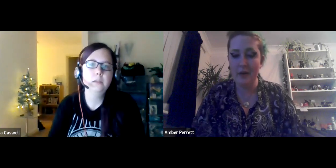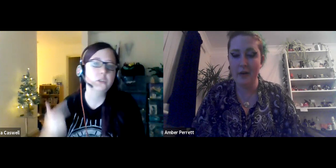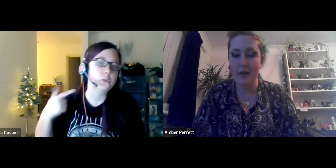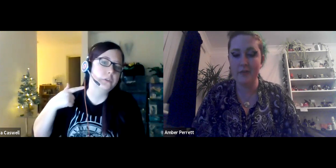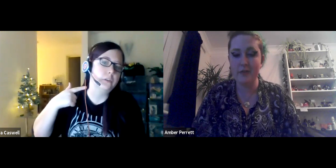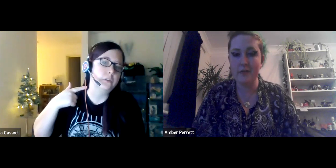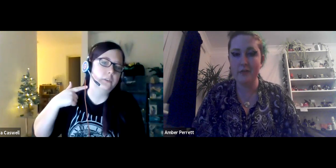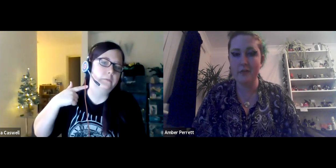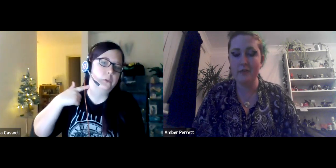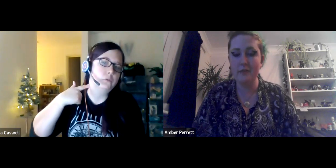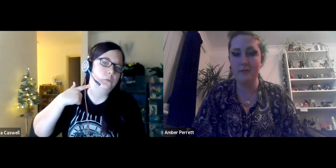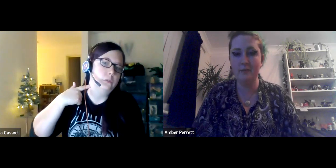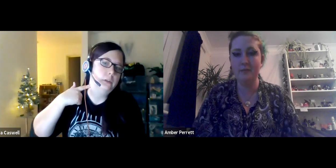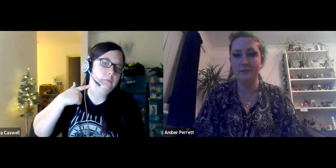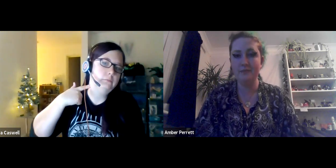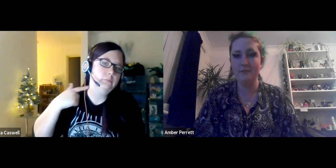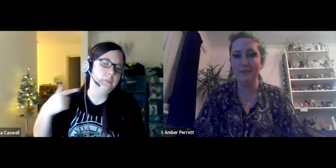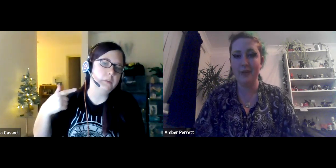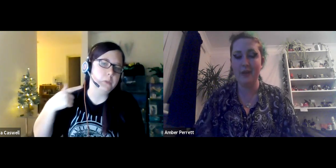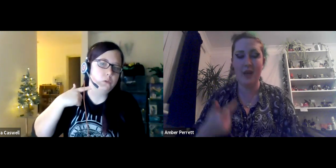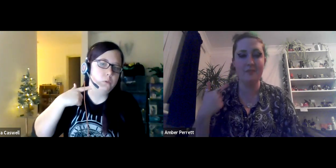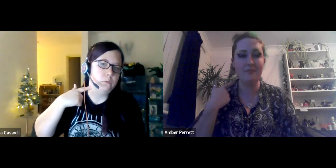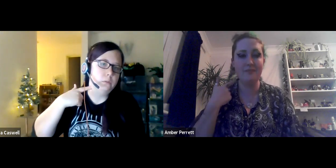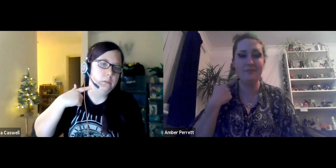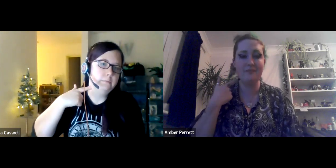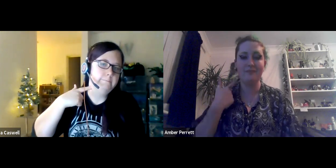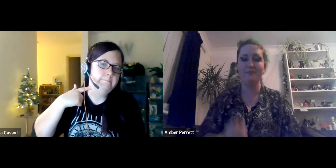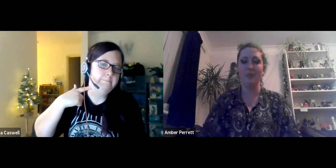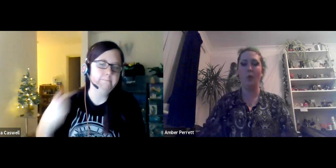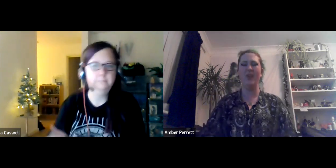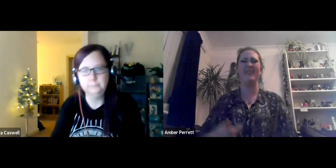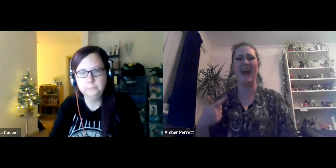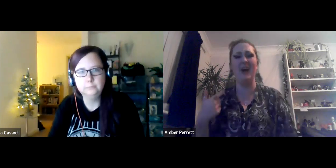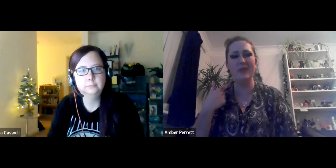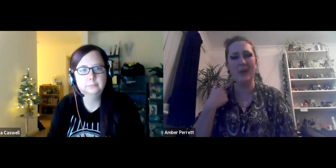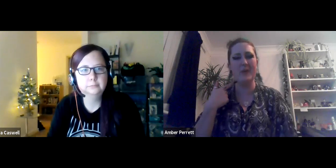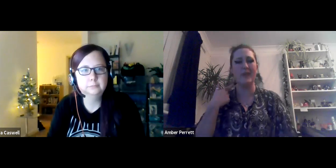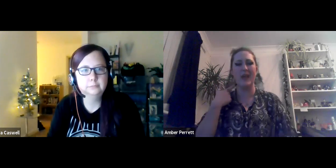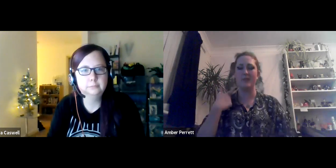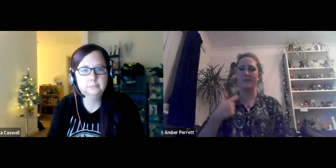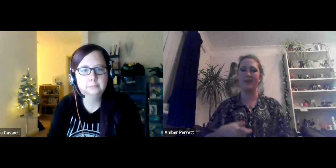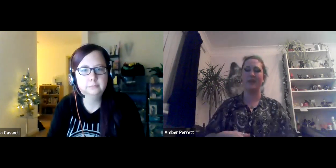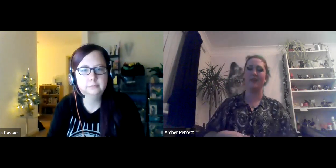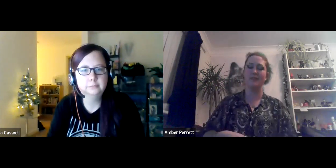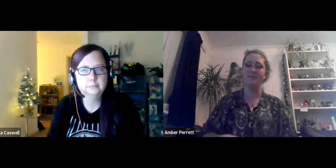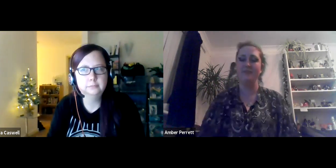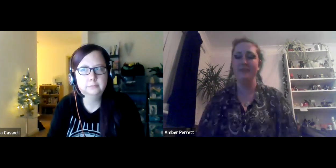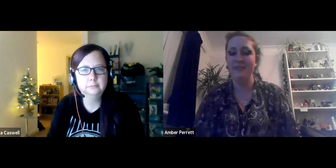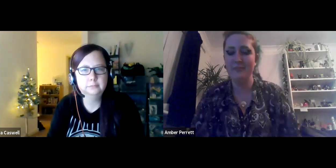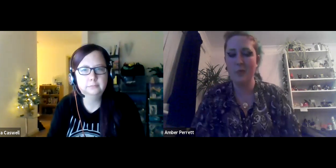which is also the sign for cruel. Someone's cruel. Or that town. I always forget which one that one is. One of